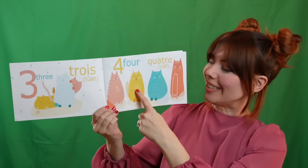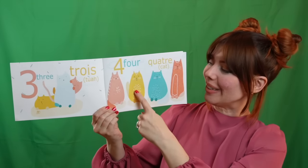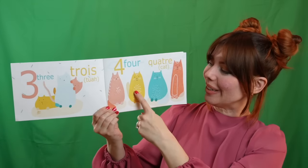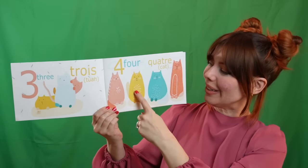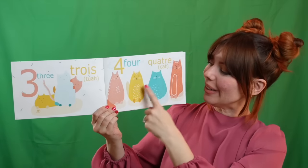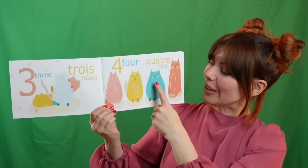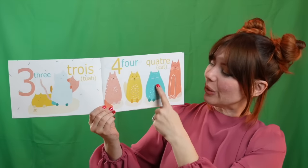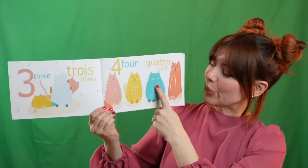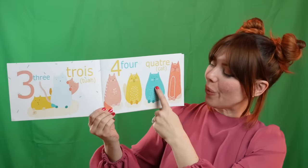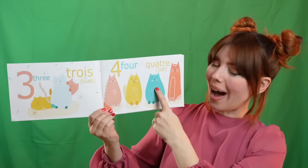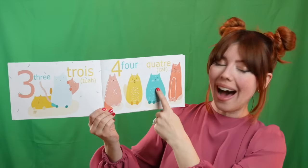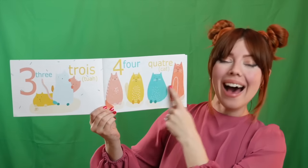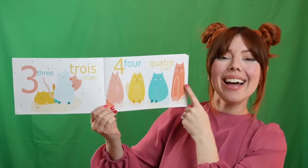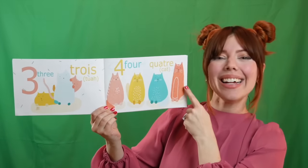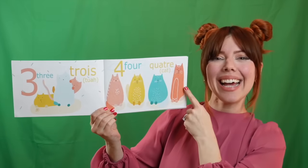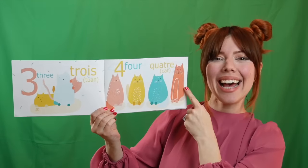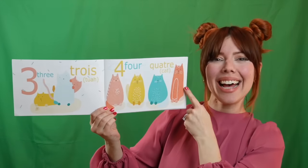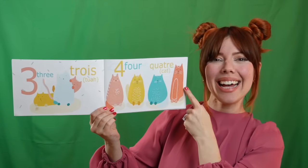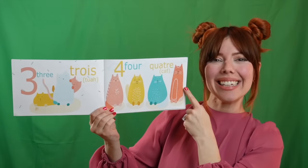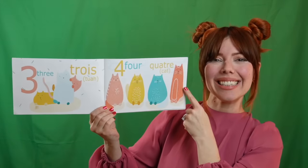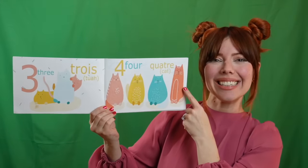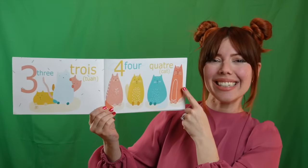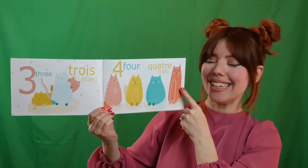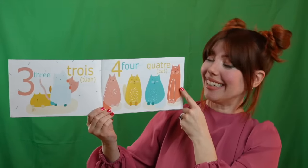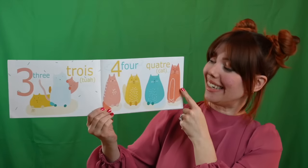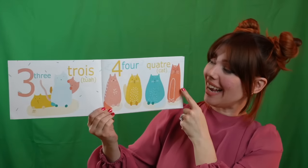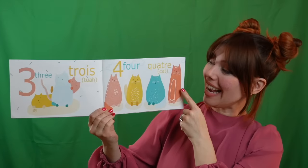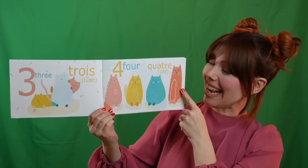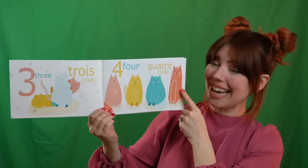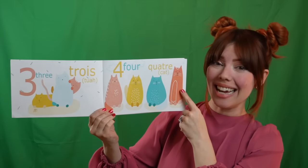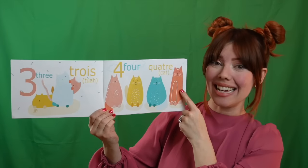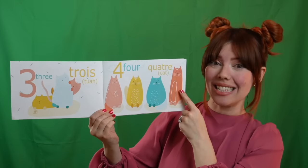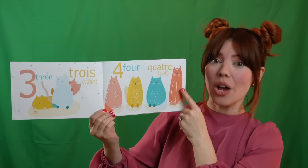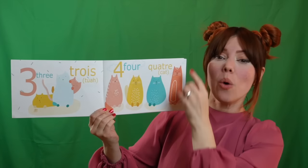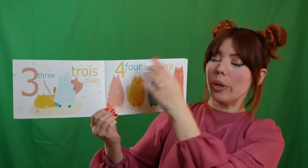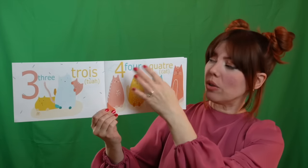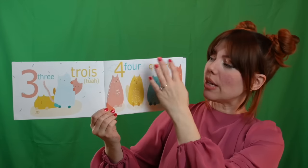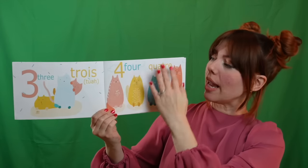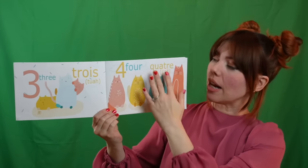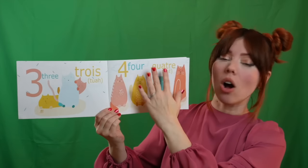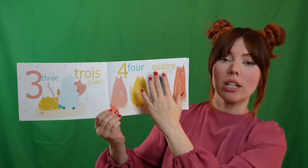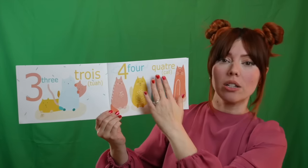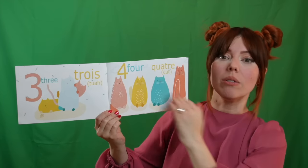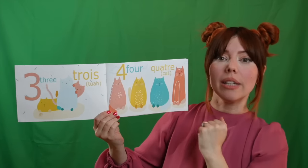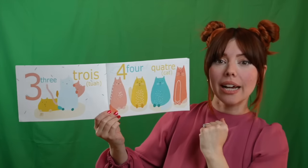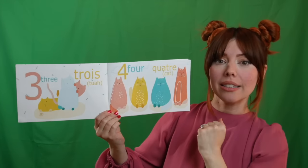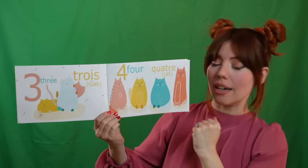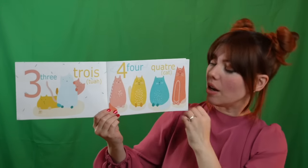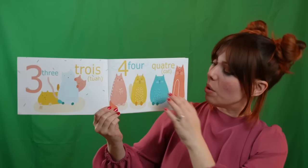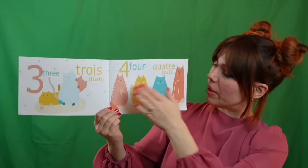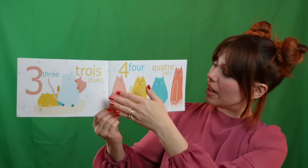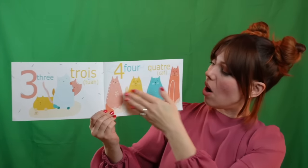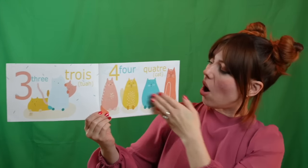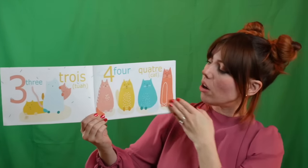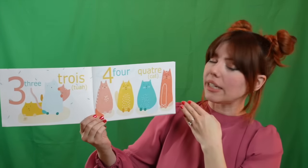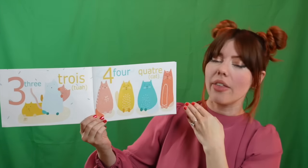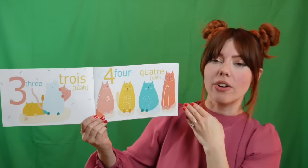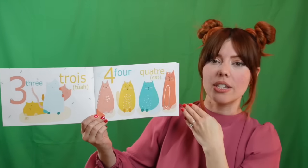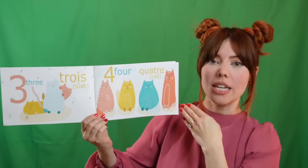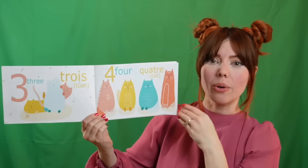deux, trois, quatre. Nice. When you say it on its own, quatre, but then all together in a sequence,